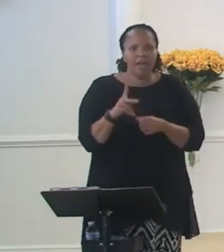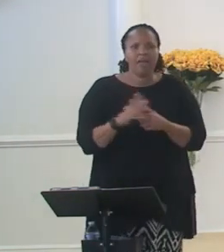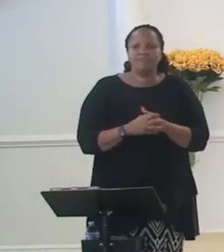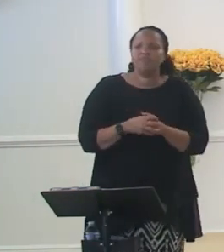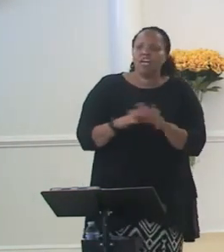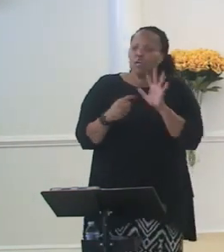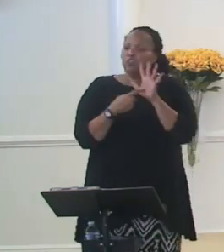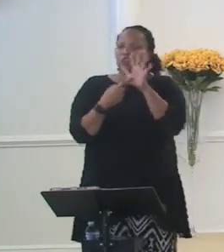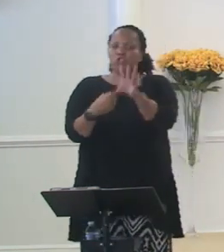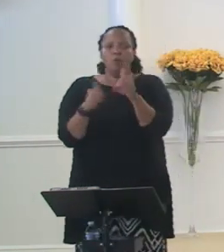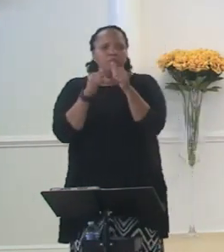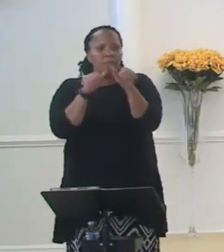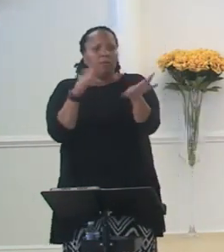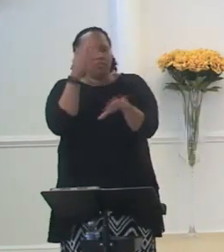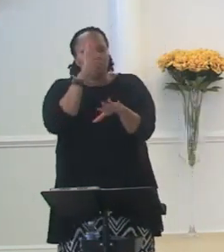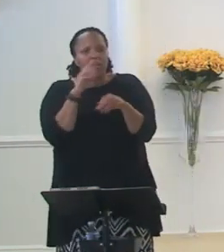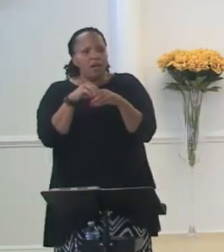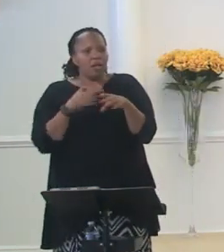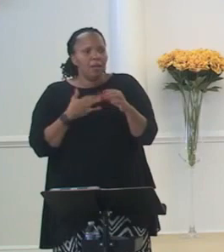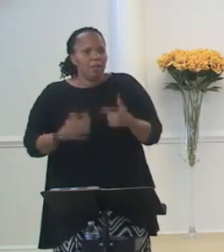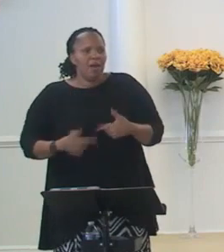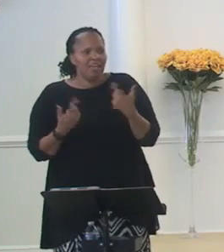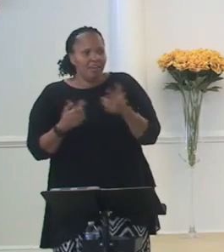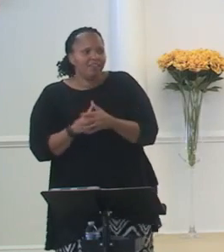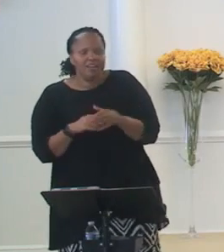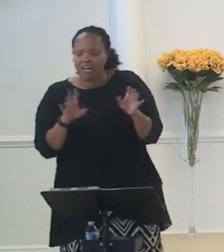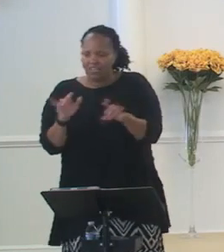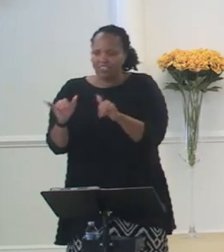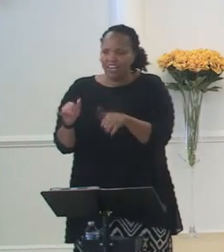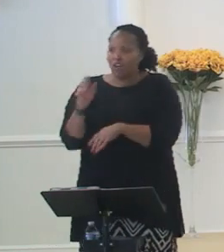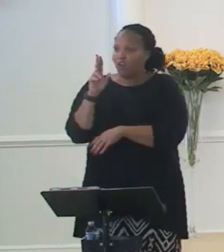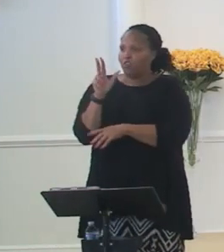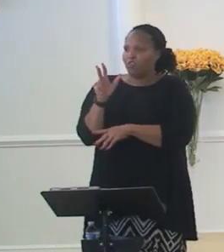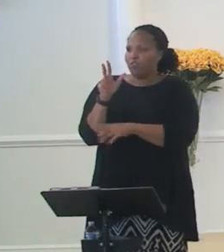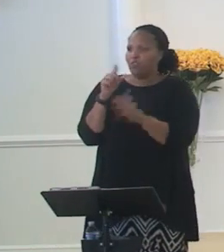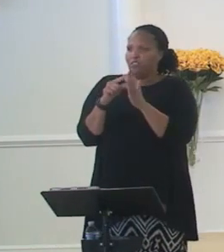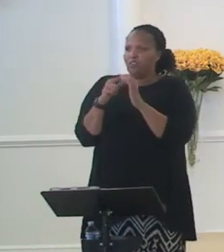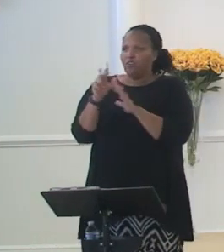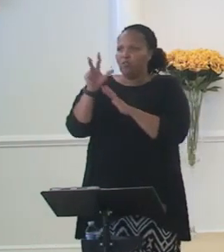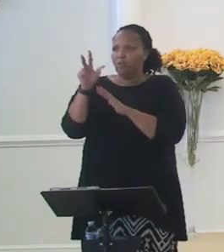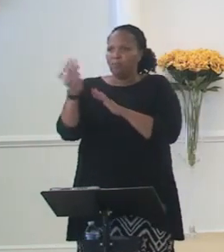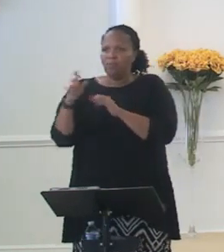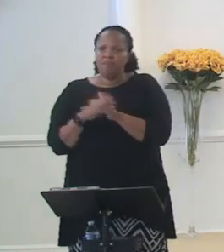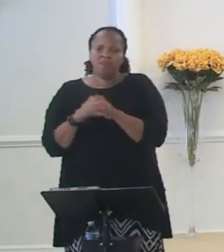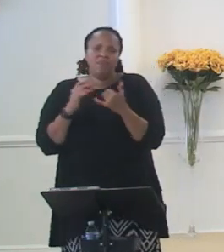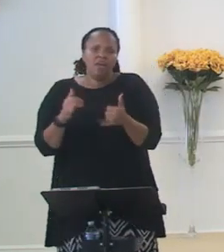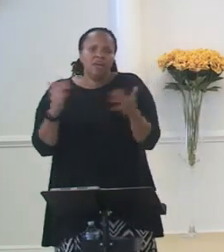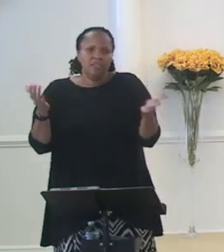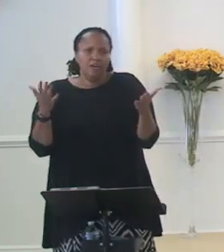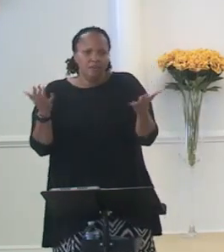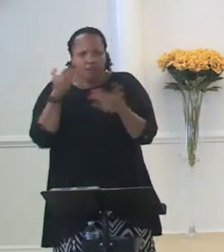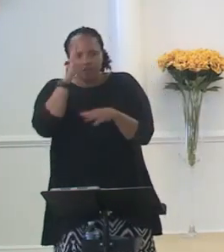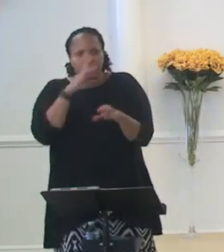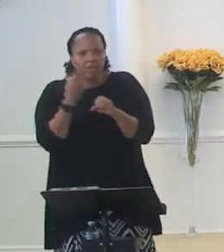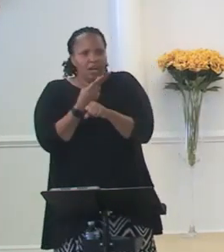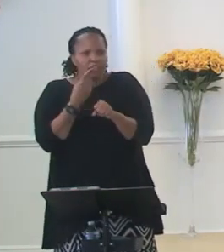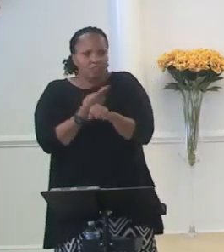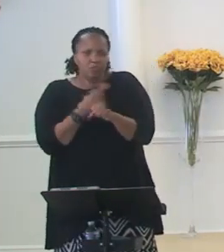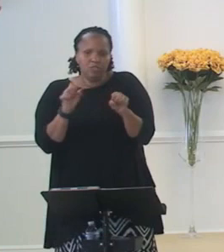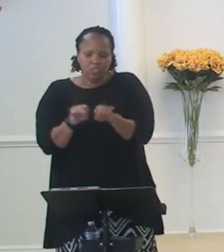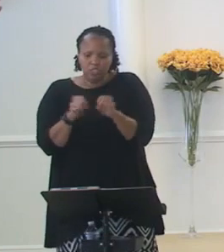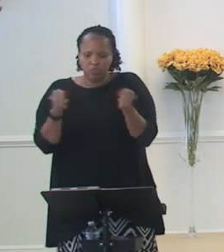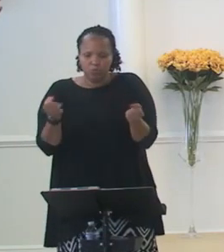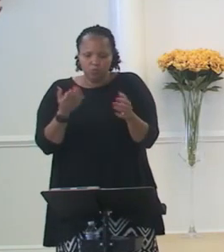Showing the blessings of God in my eyes. Right, let's stay back in verse 3b. So now he uses those broken